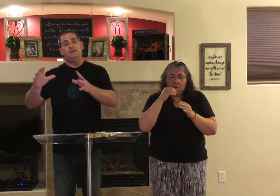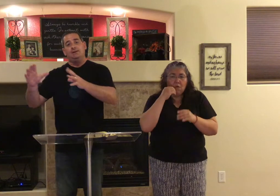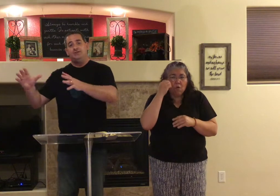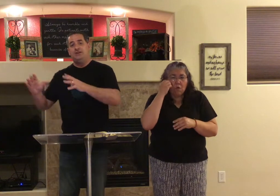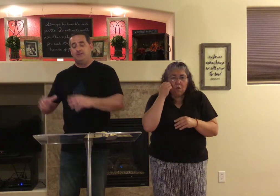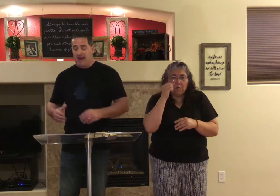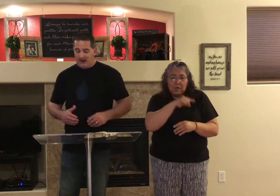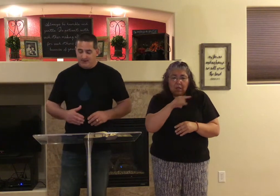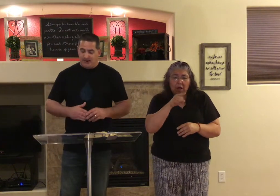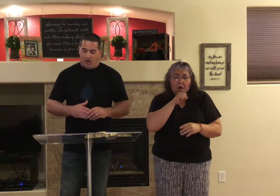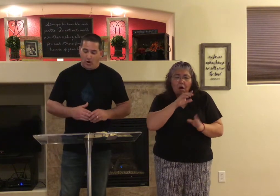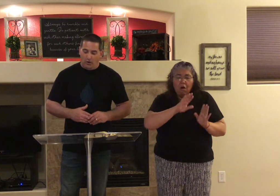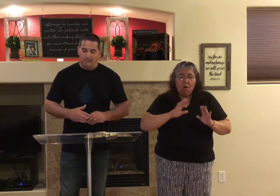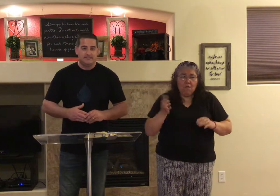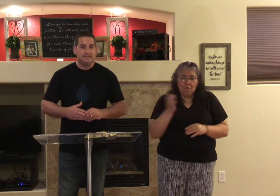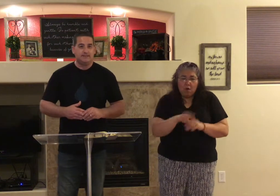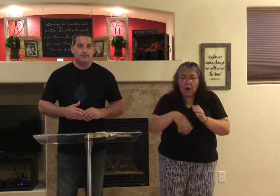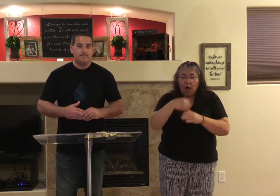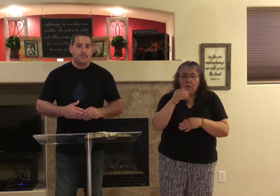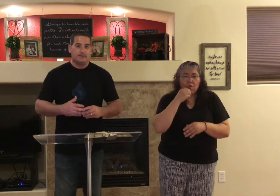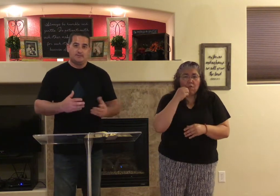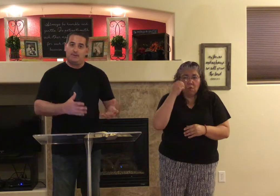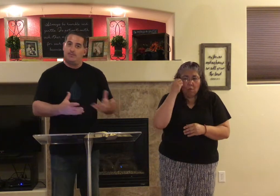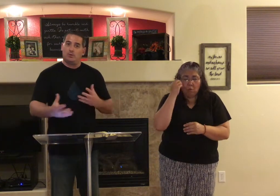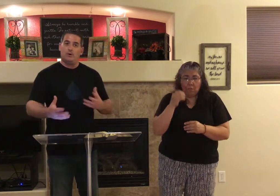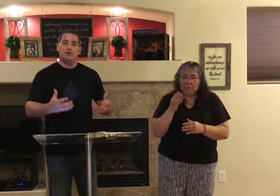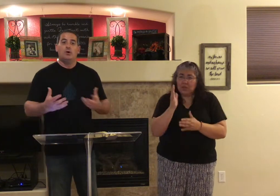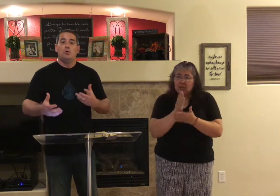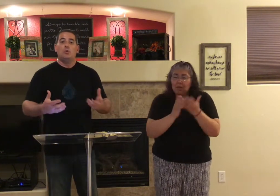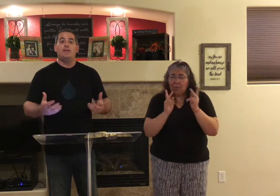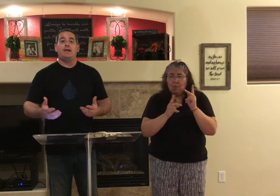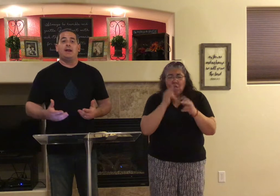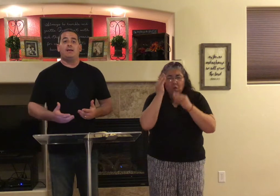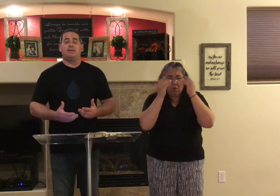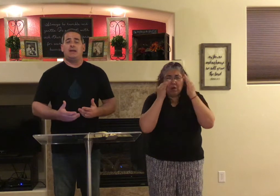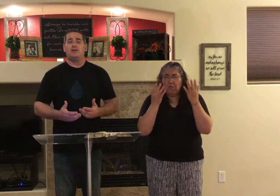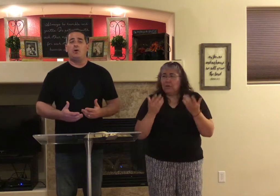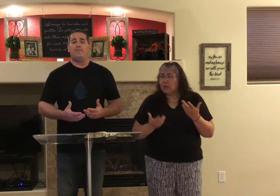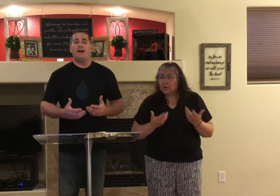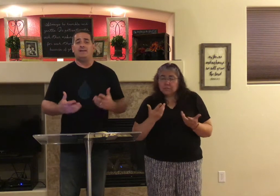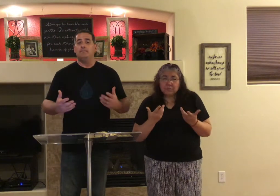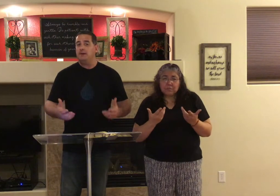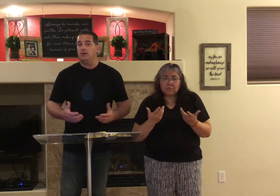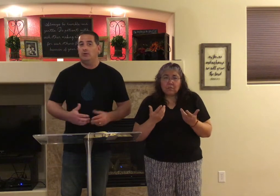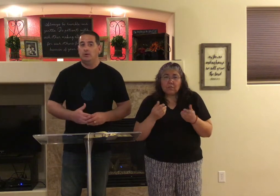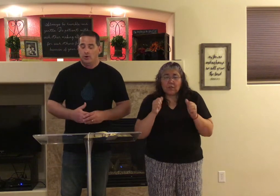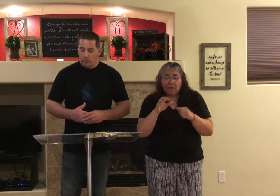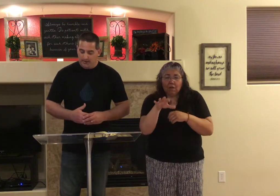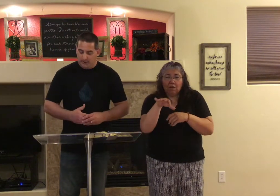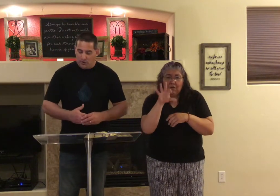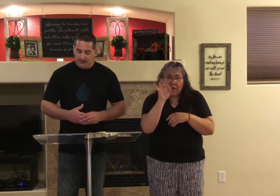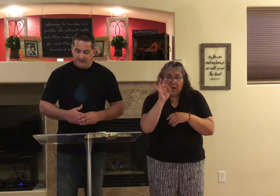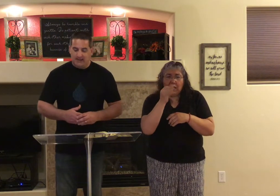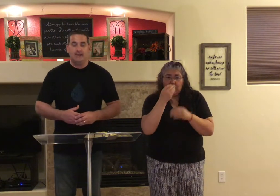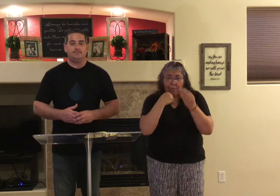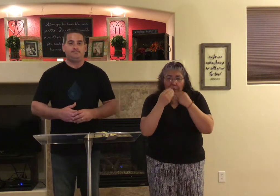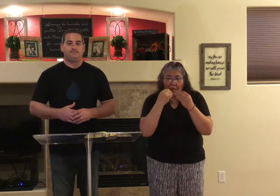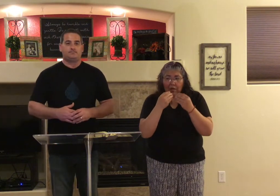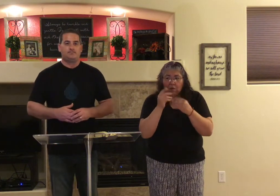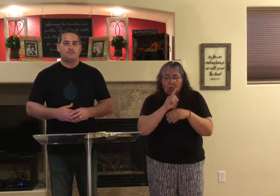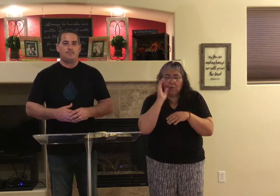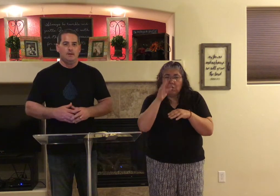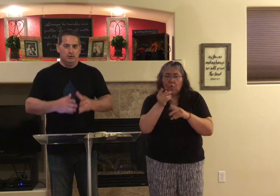are being shoved out of their homes. Some people are wondering where they can go find a meal, where they're going to